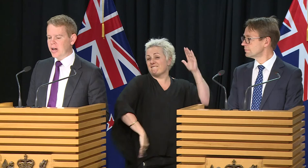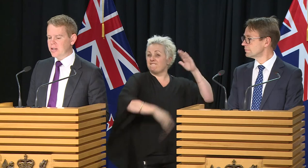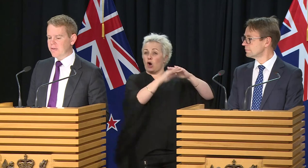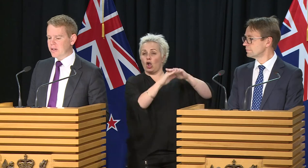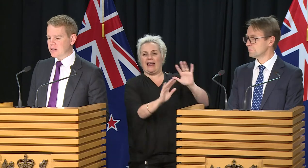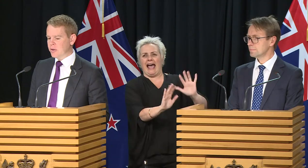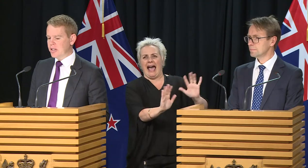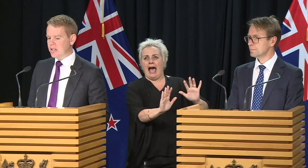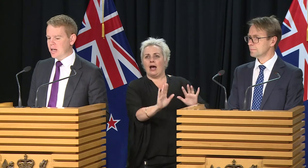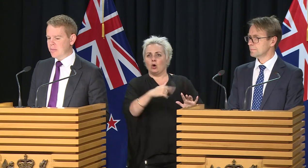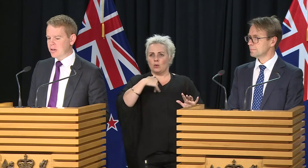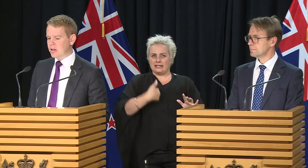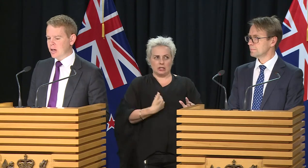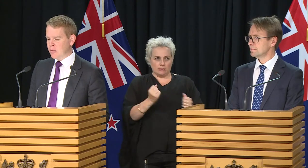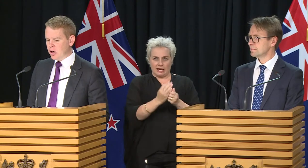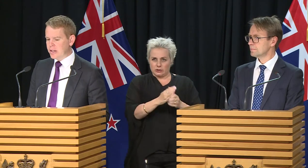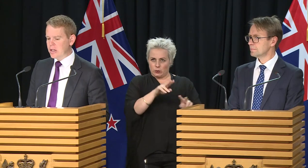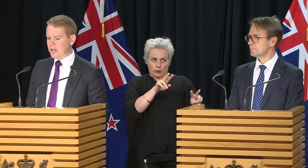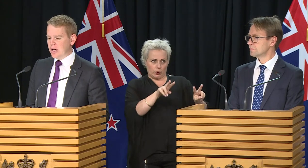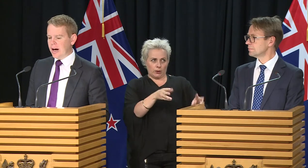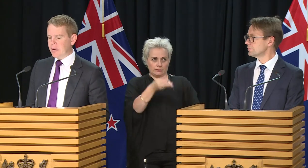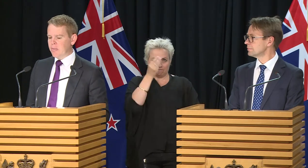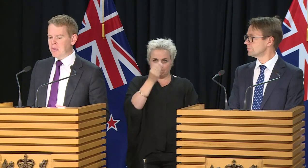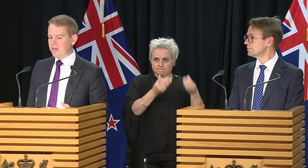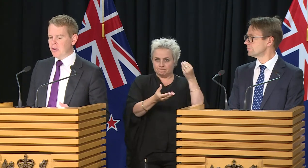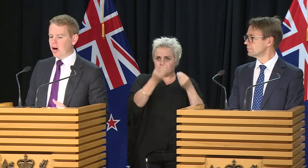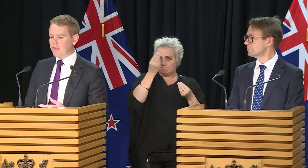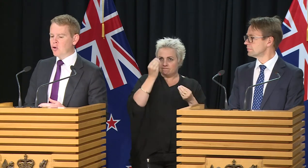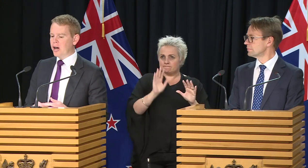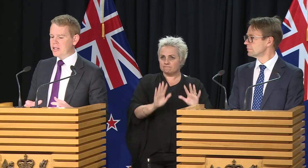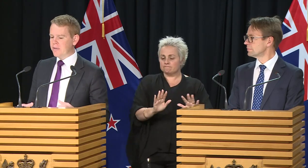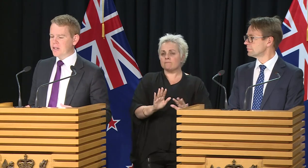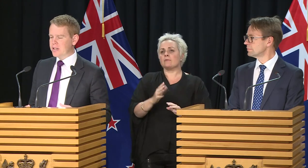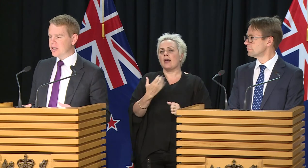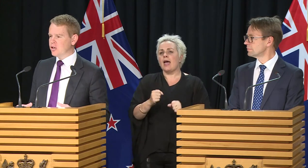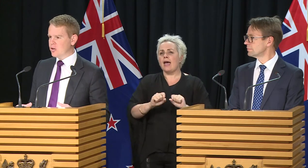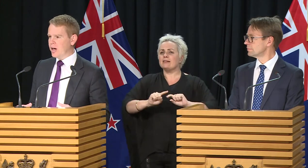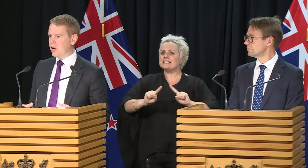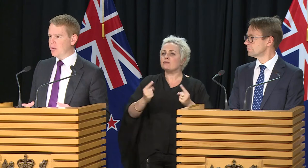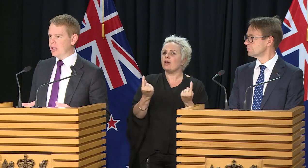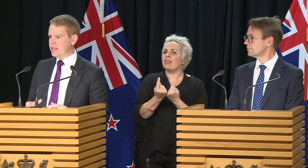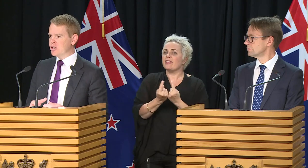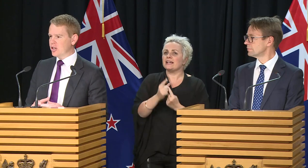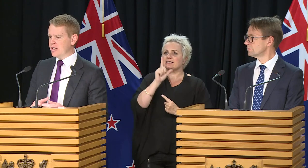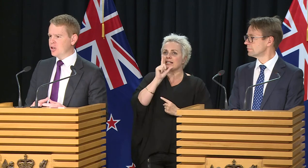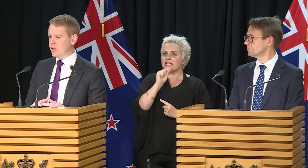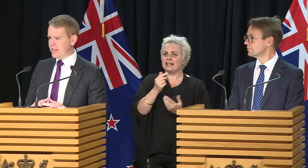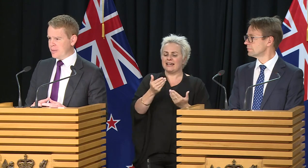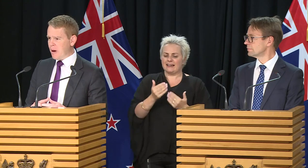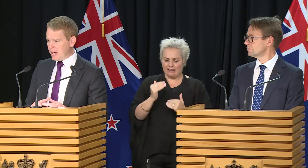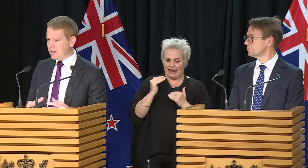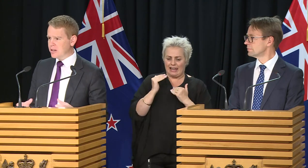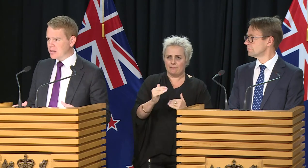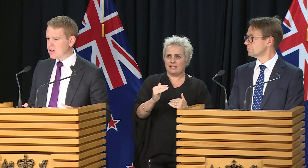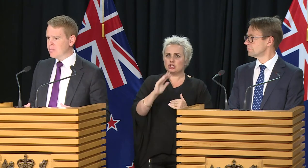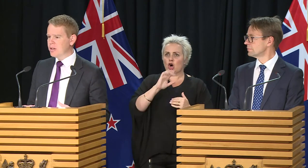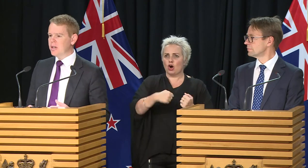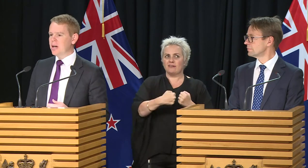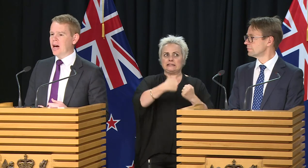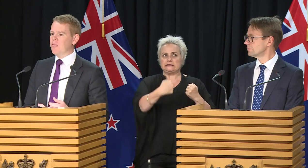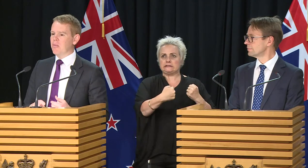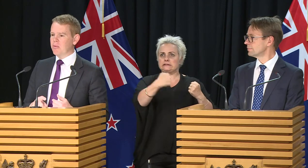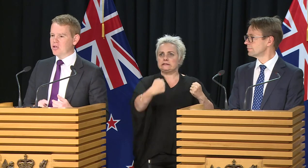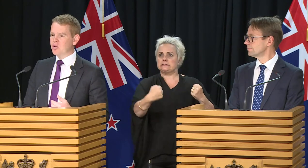there's a variety of things that we need to keep in mind. There are a variety of things that constrain our ability to continually expand the